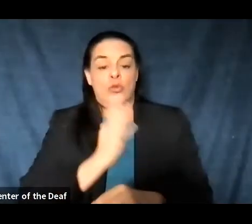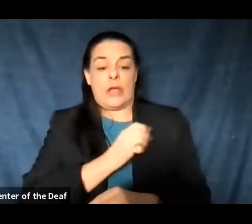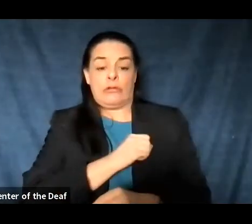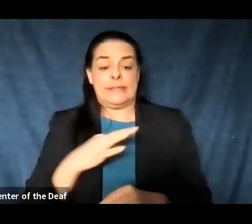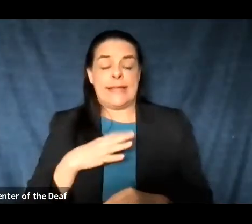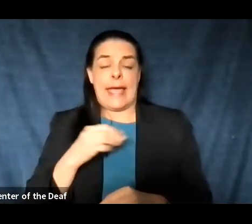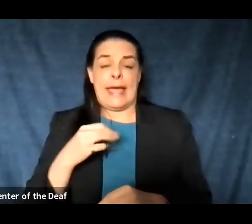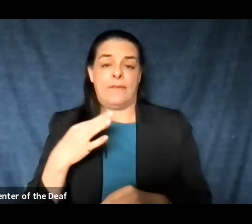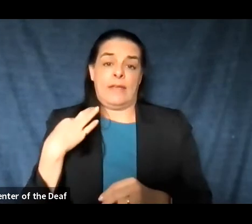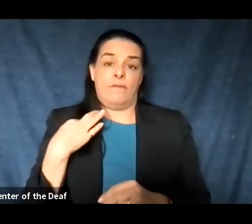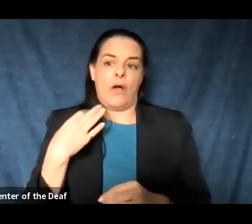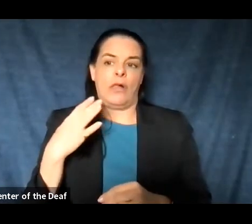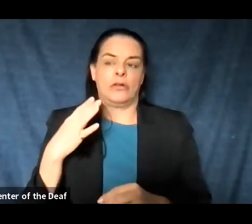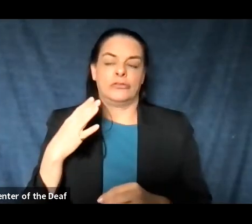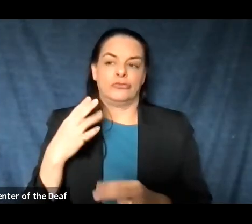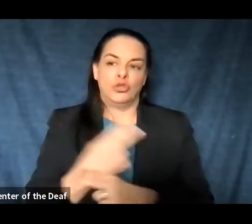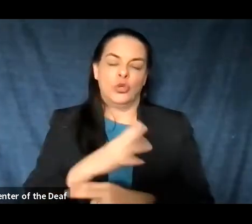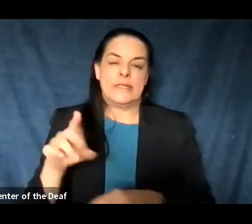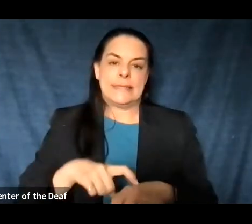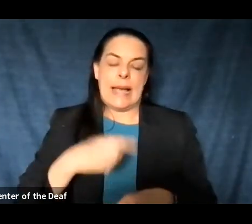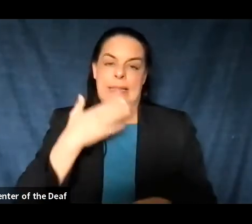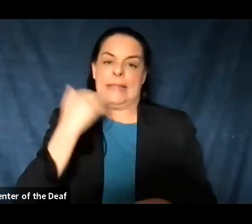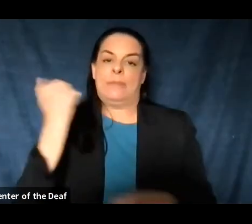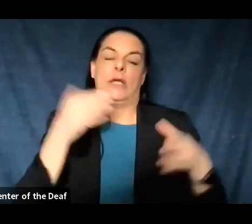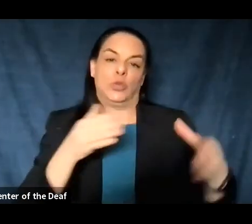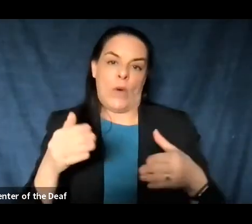volunteers to make sure we're